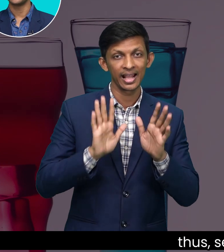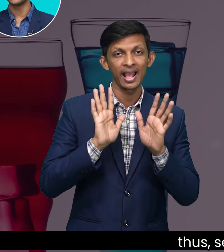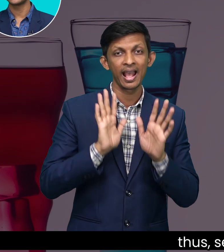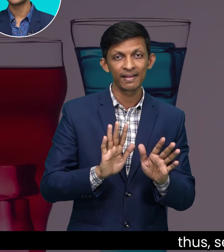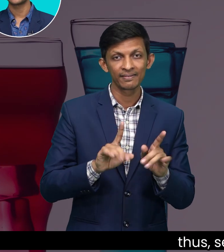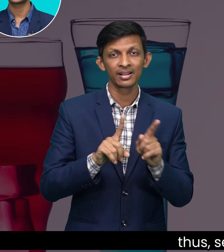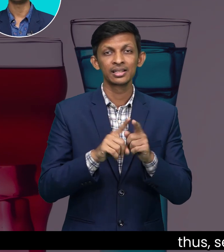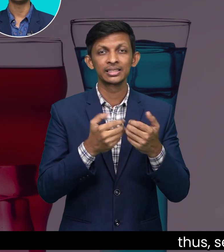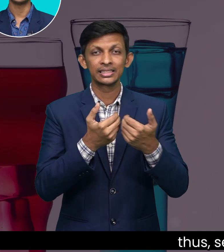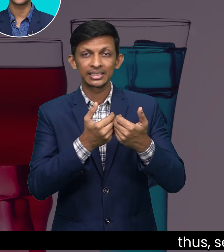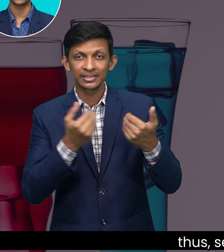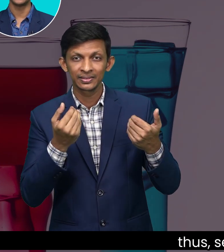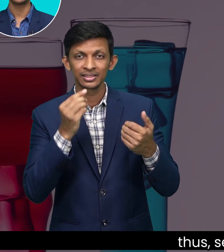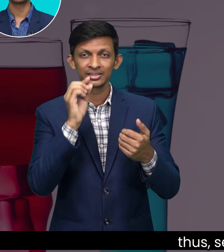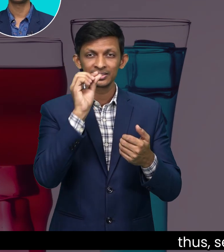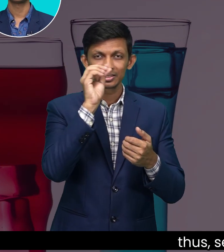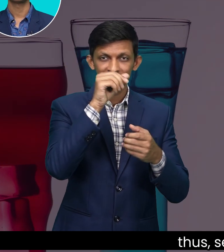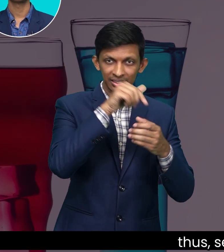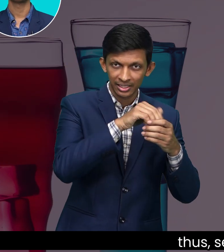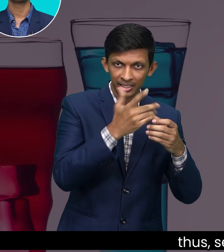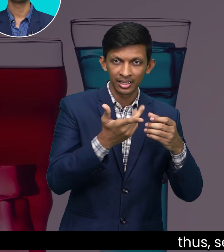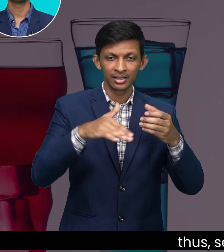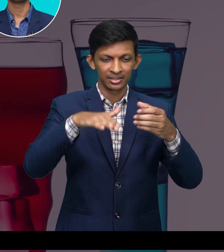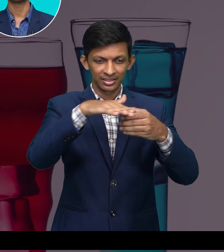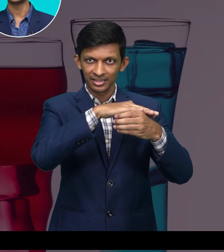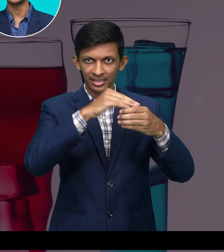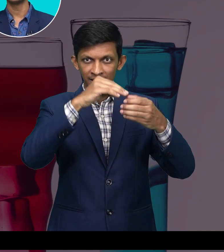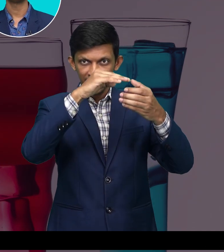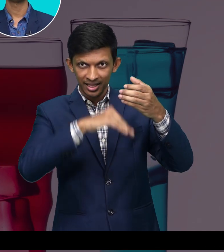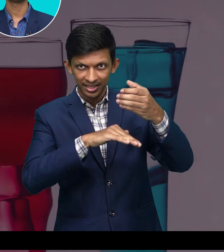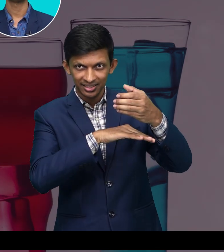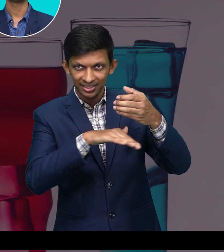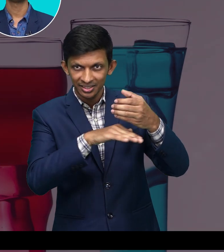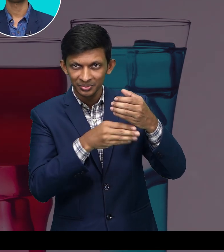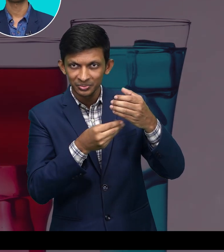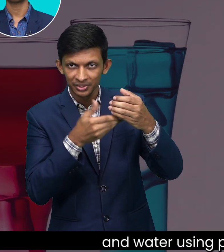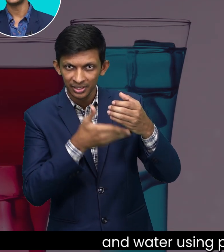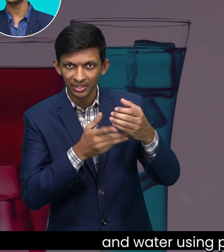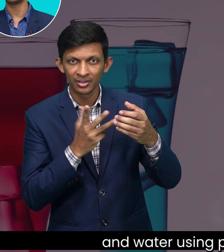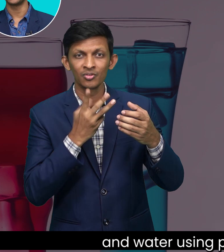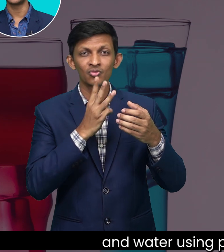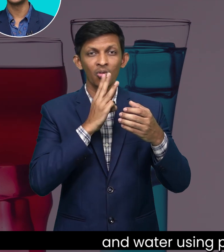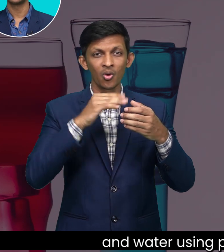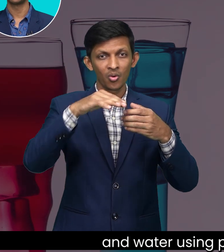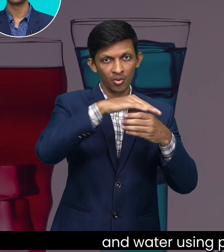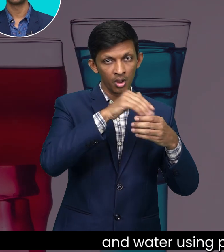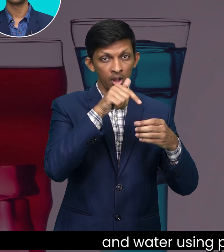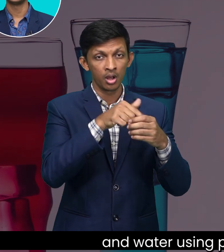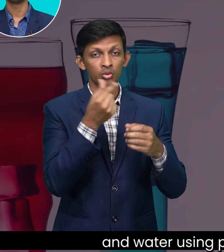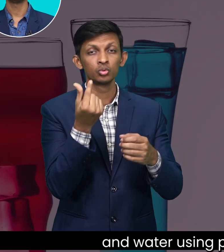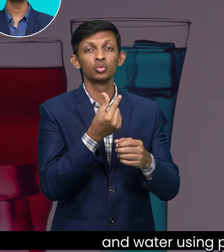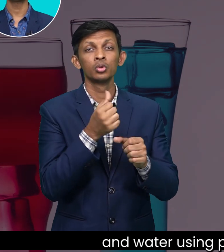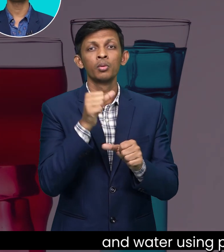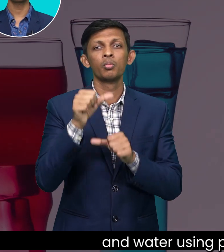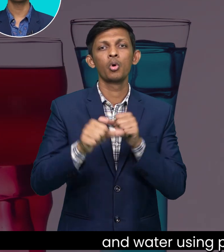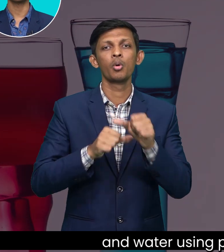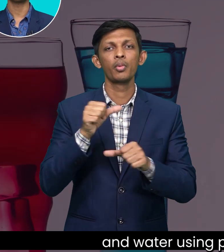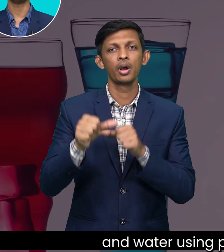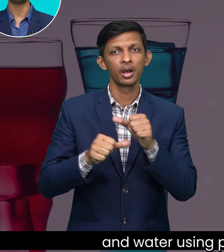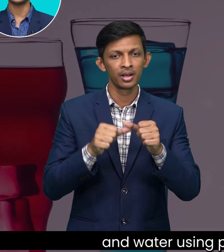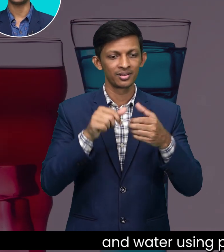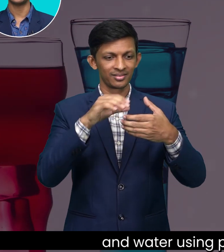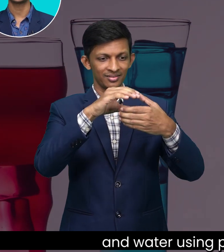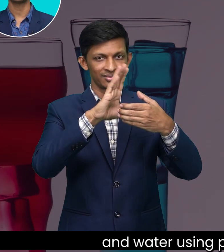We have thus separated salt, sand, and water using